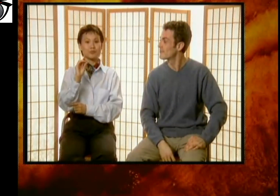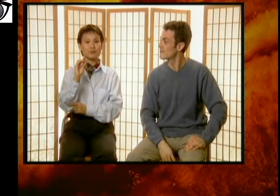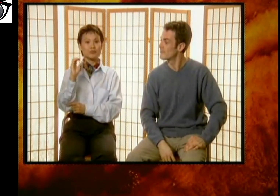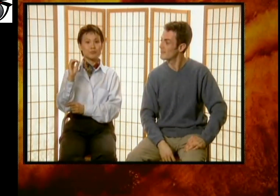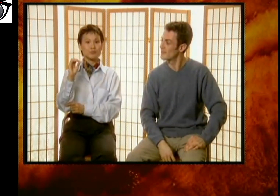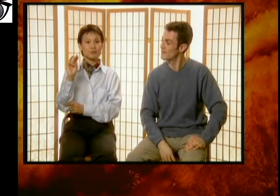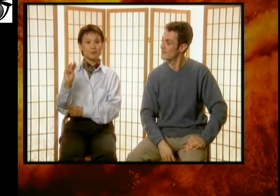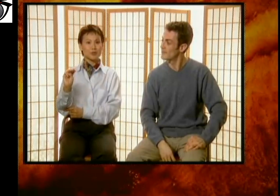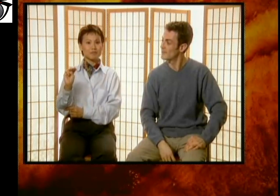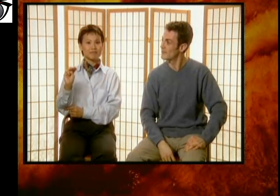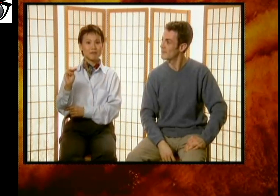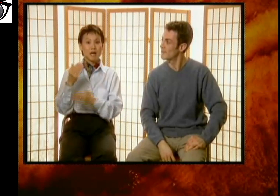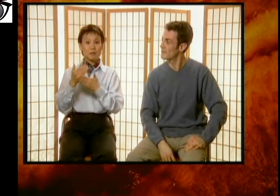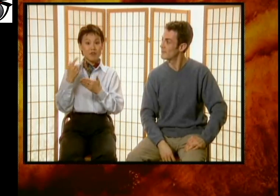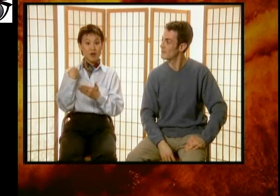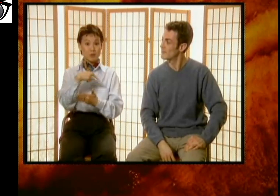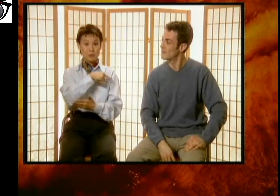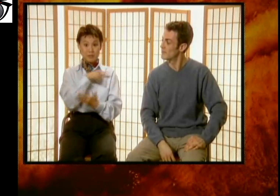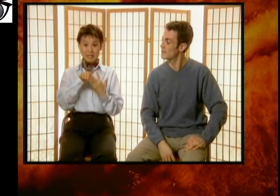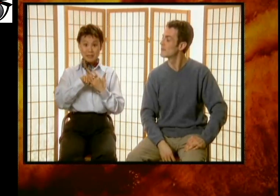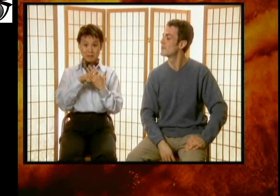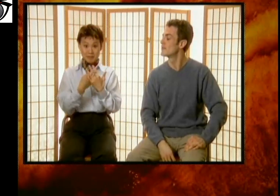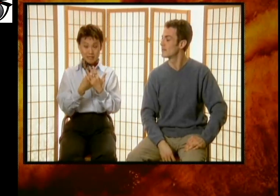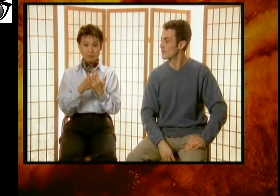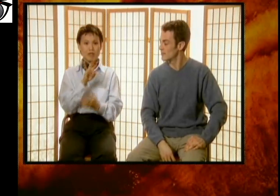room before we begin.